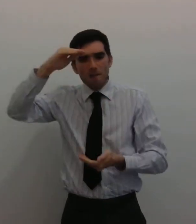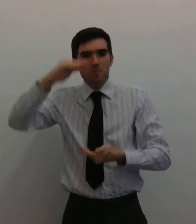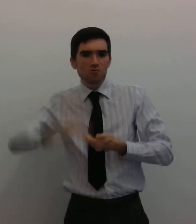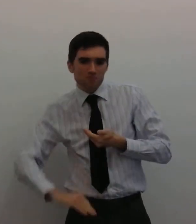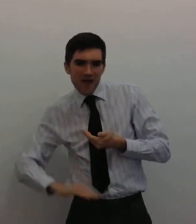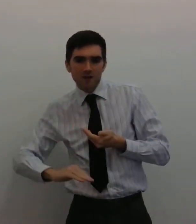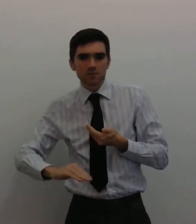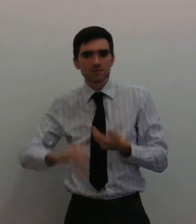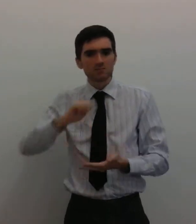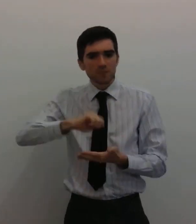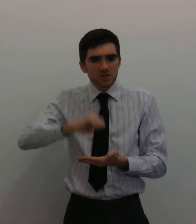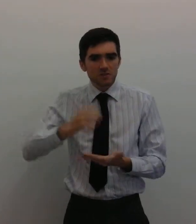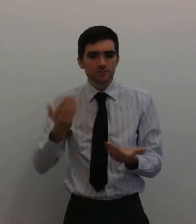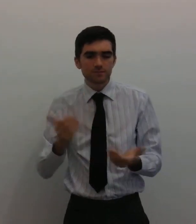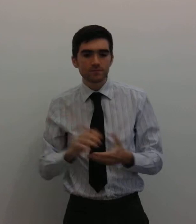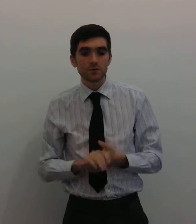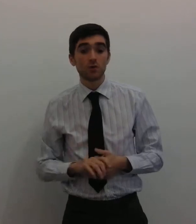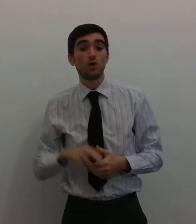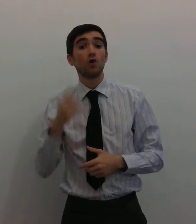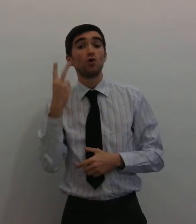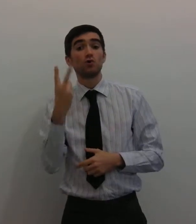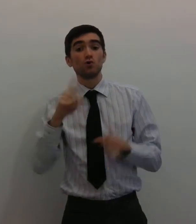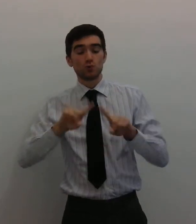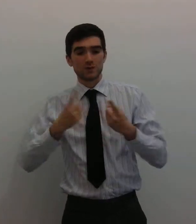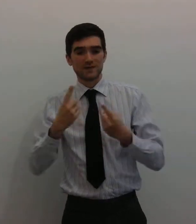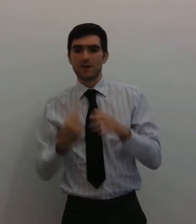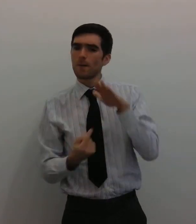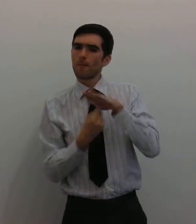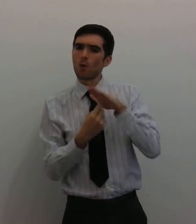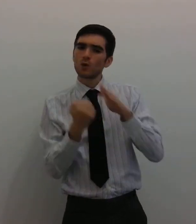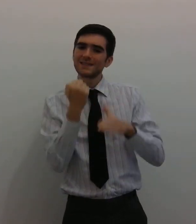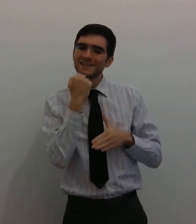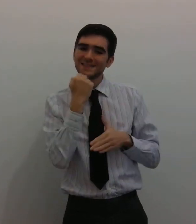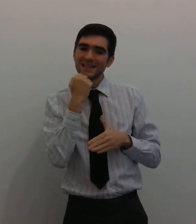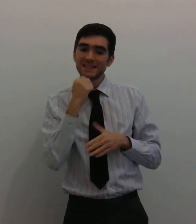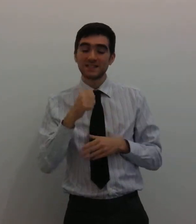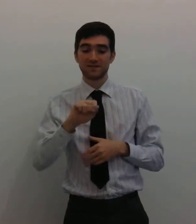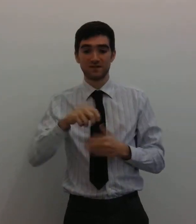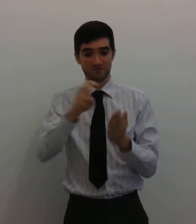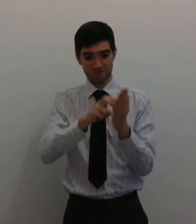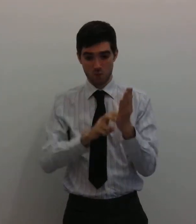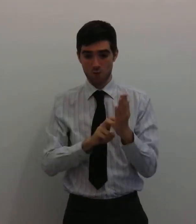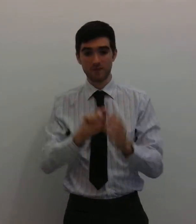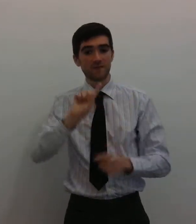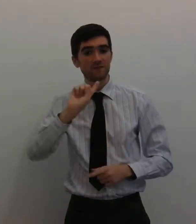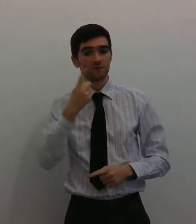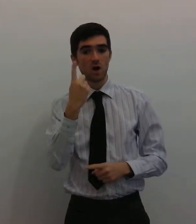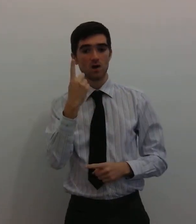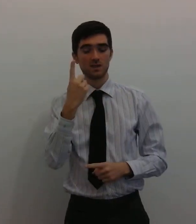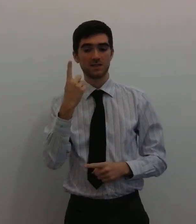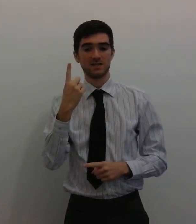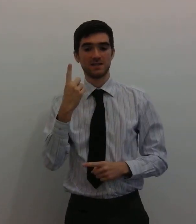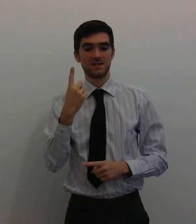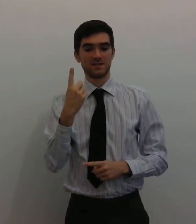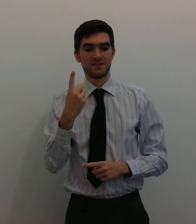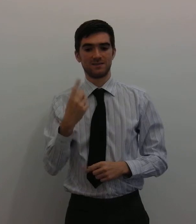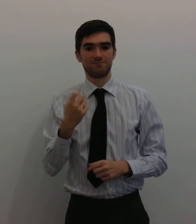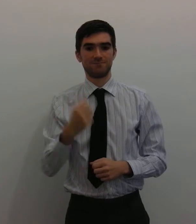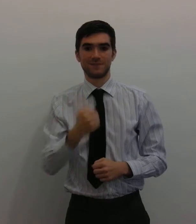There are two different key dates for completing the form. The first key date is the date you need to submit